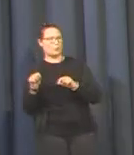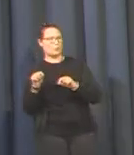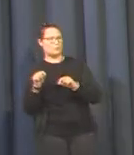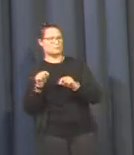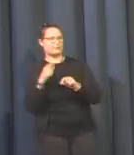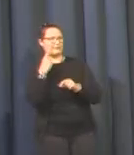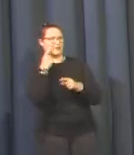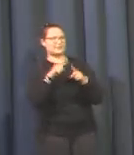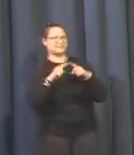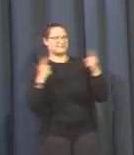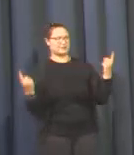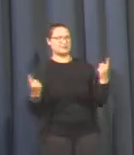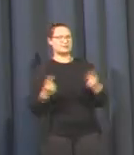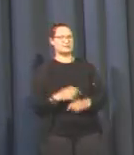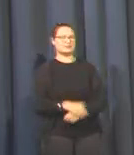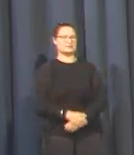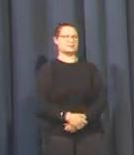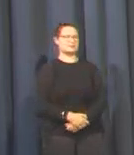studies.